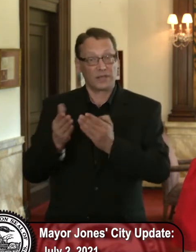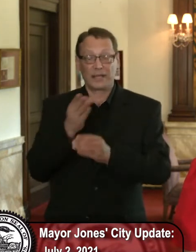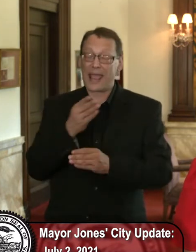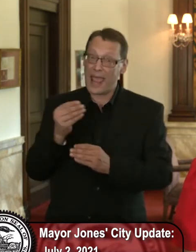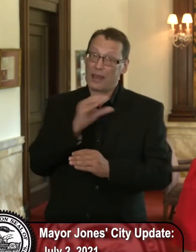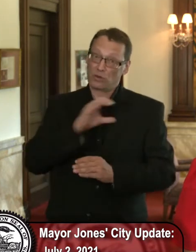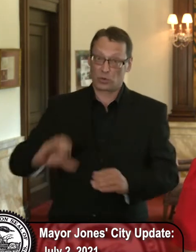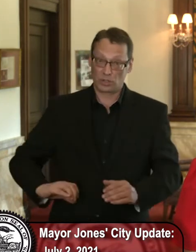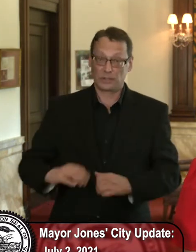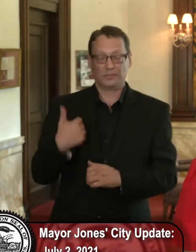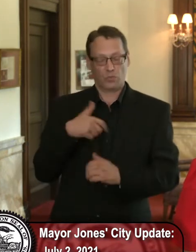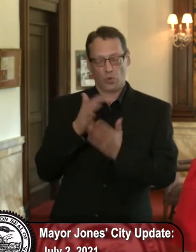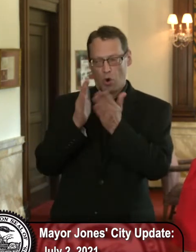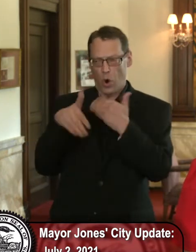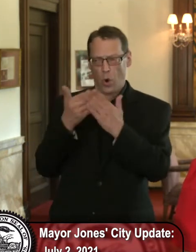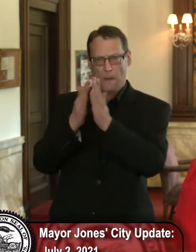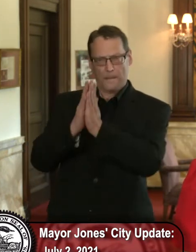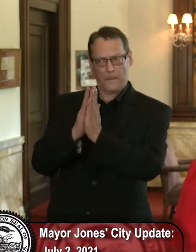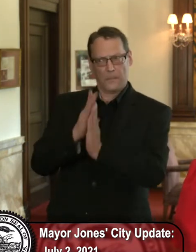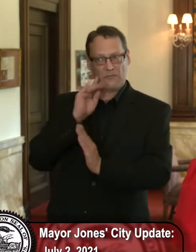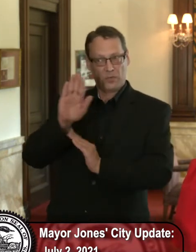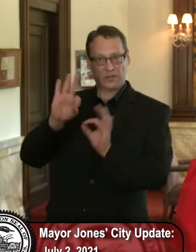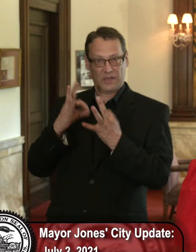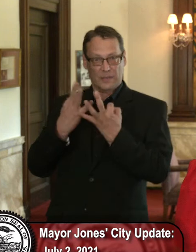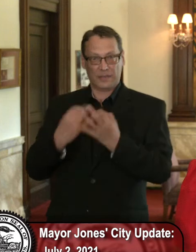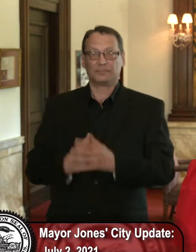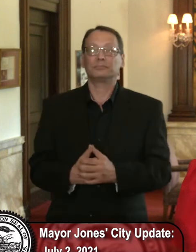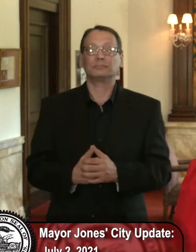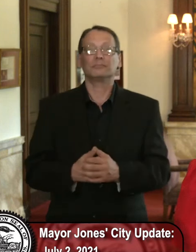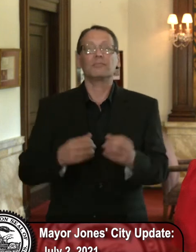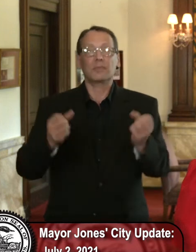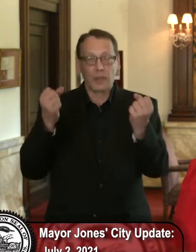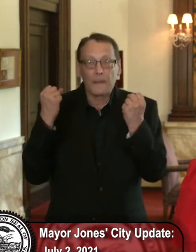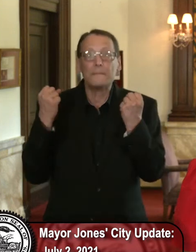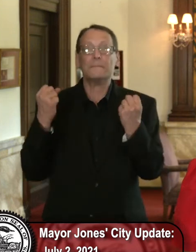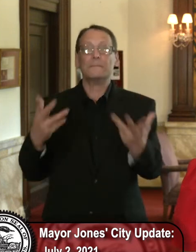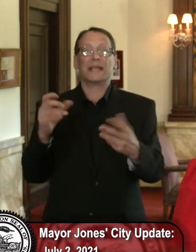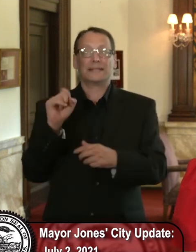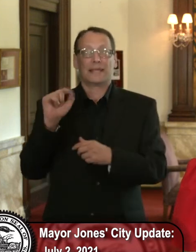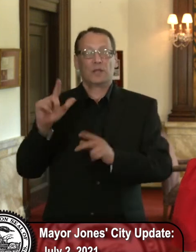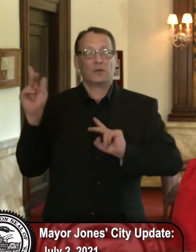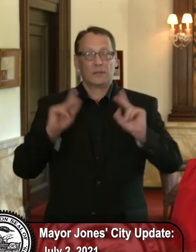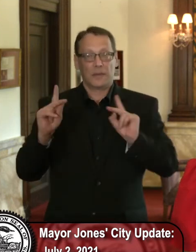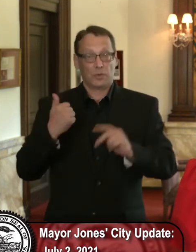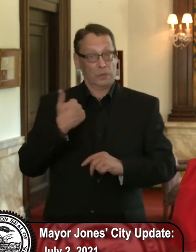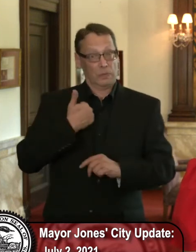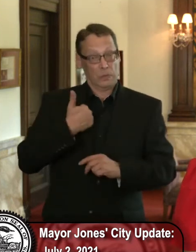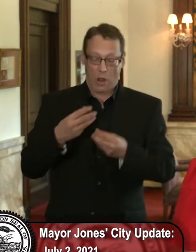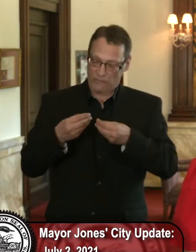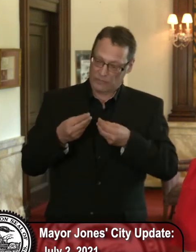God, and we are all praying for him and his family. So many St. Louisans, myself included, have lost loved ones